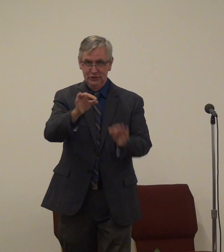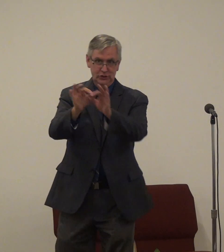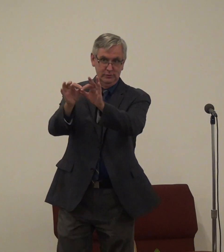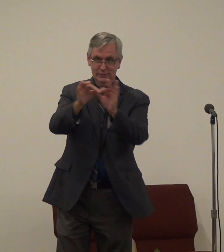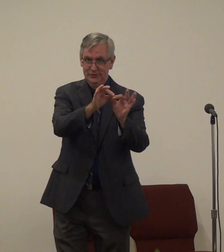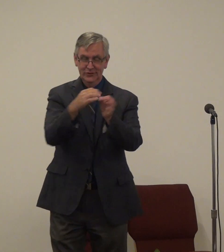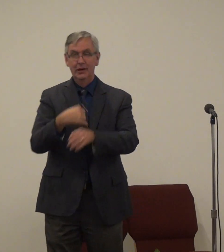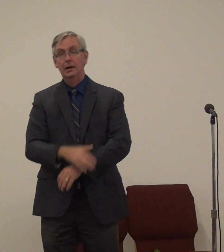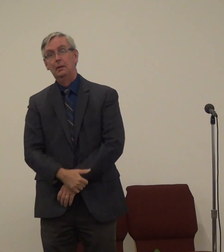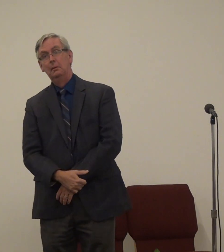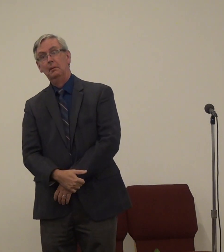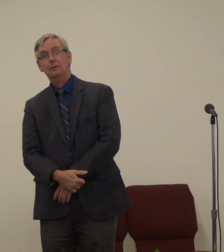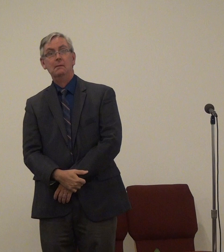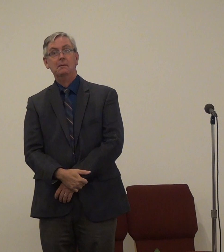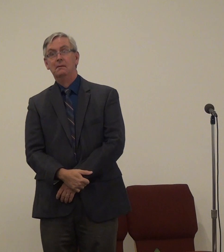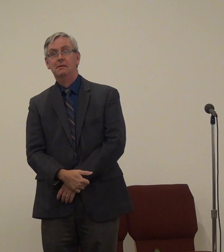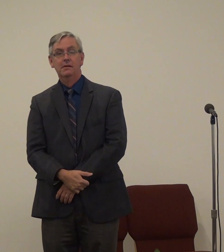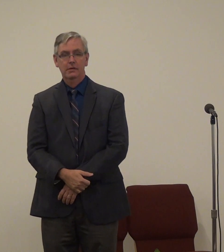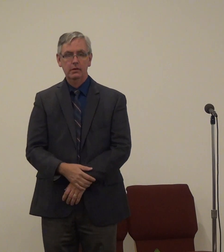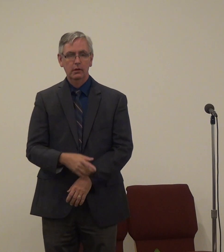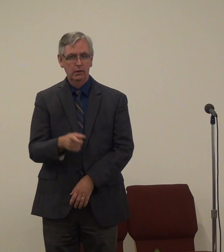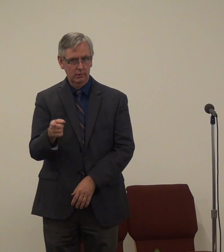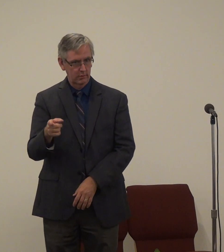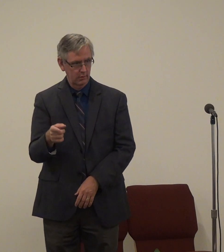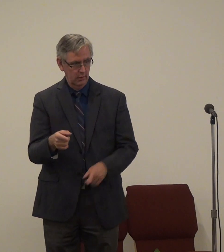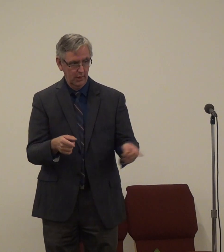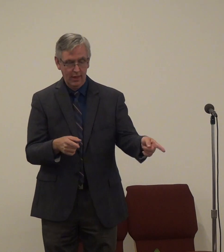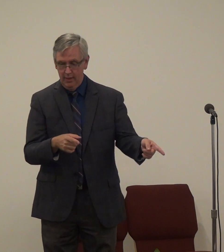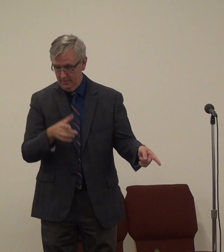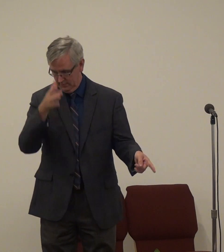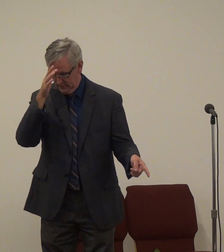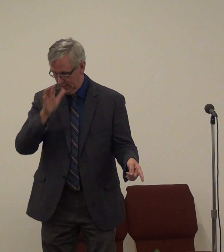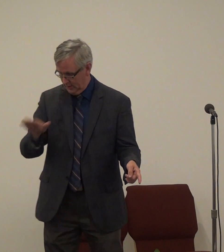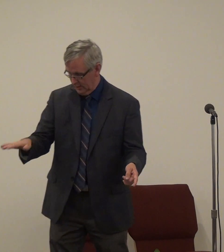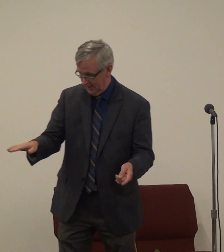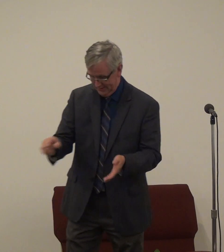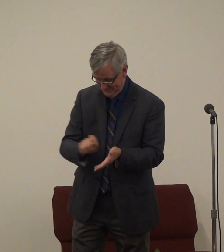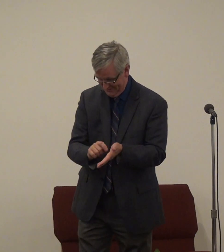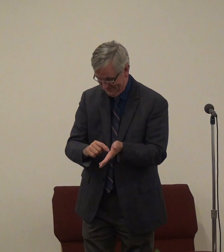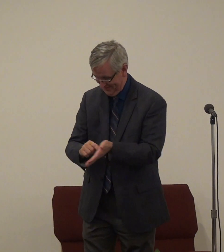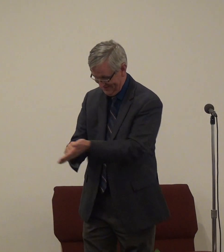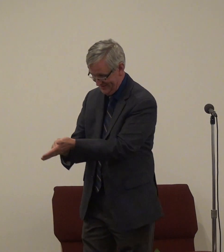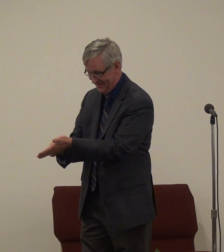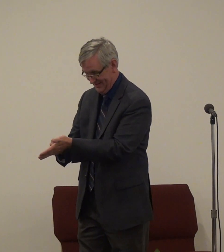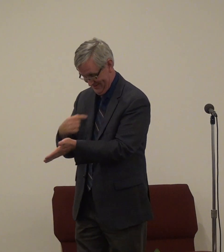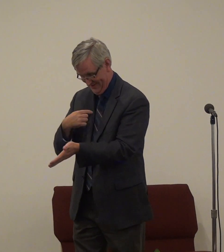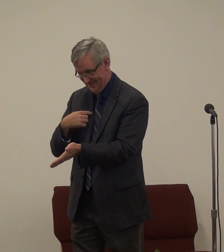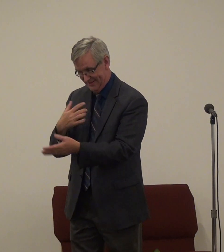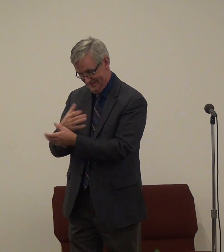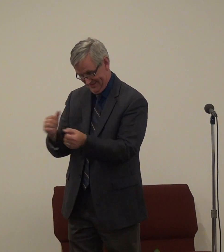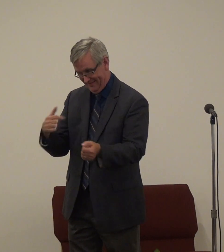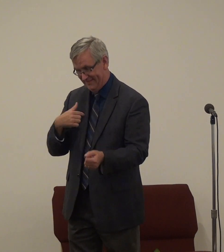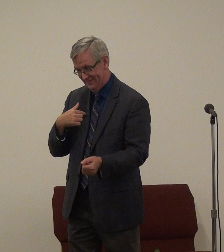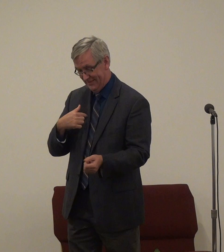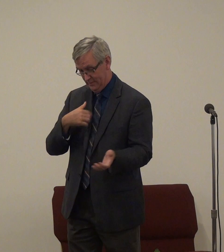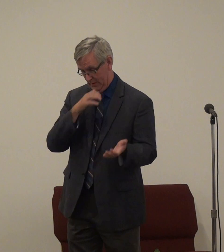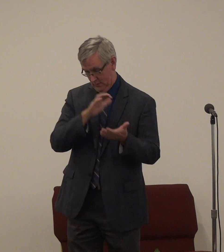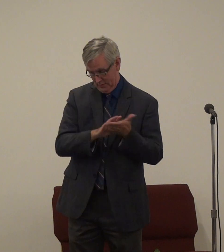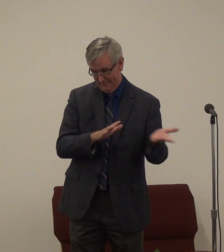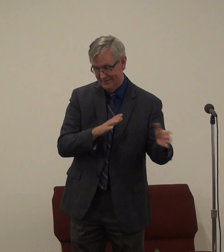them. So Anna went up to the front, and I just kind of watched the whole thing unfold. So the man took the paper that David